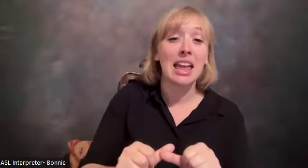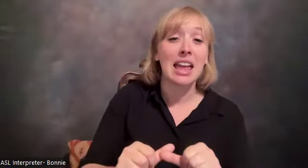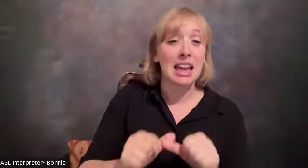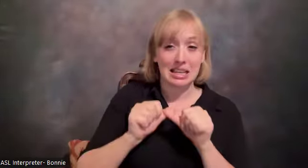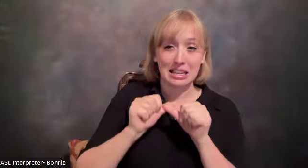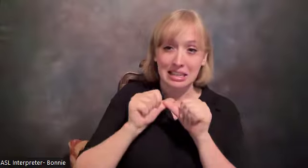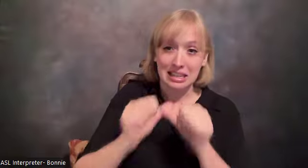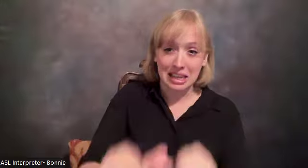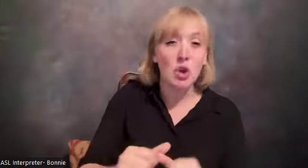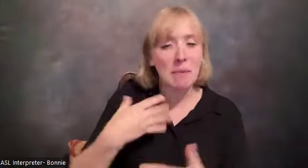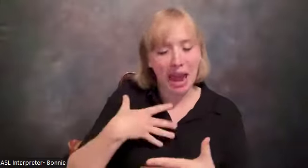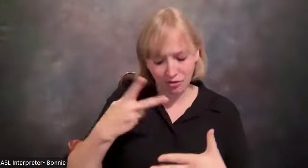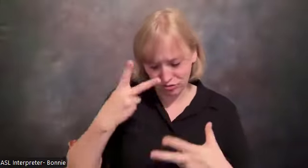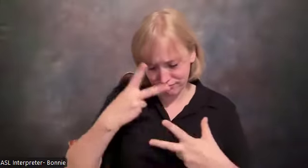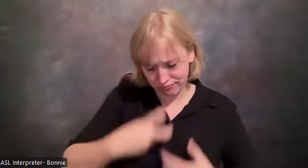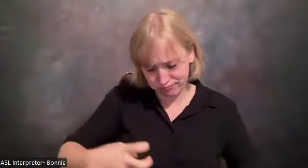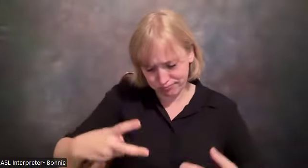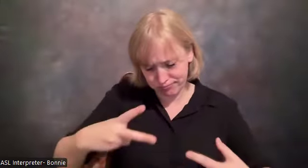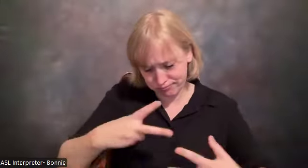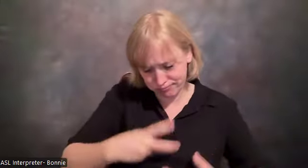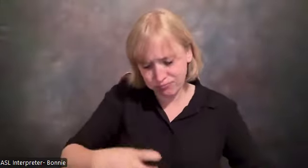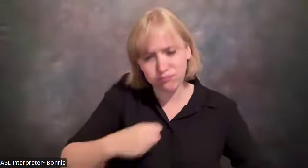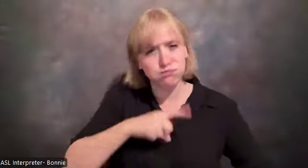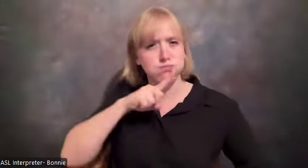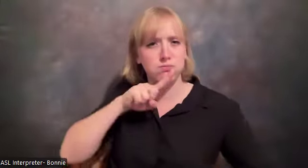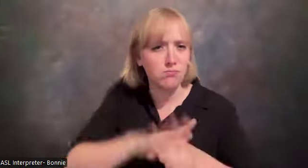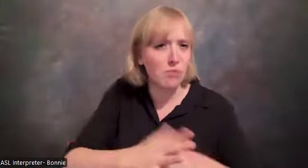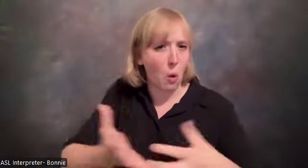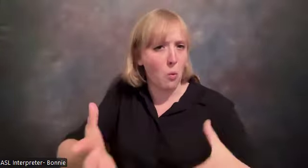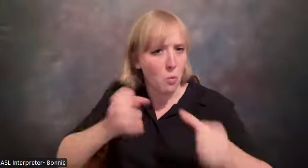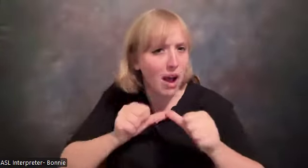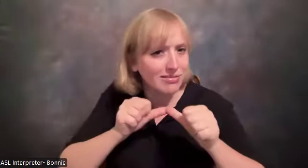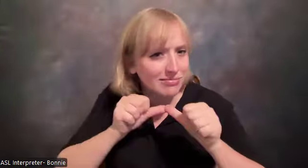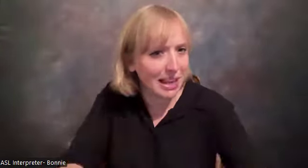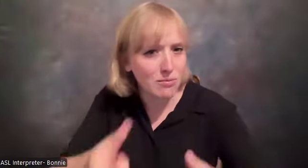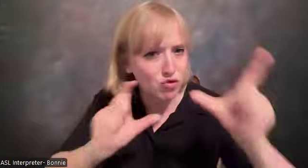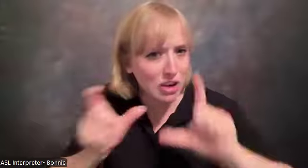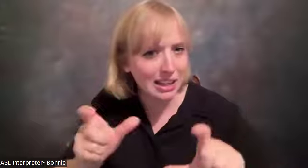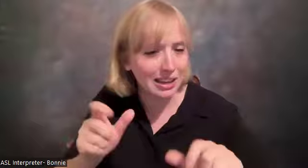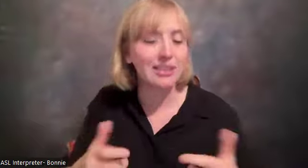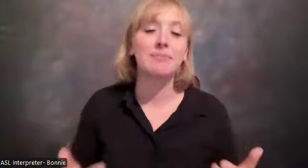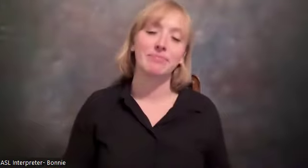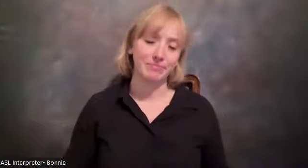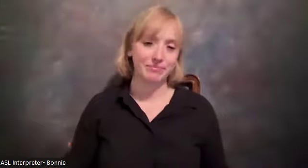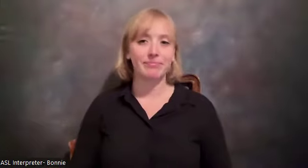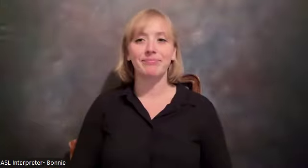need to reach down deep inside yourself for a level of commitment you might not even know you had.